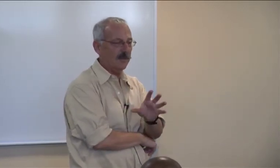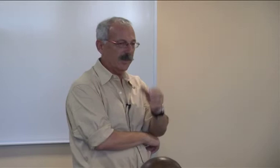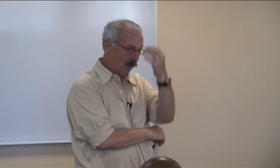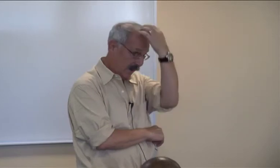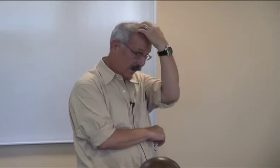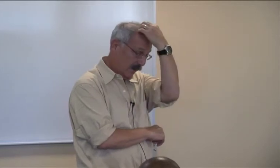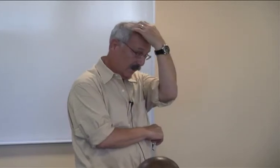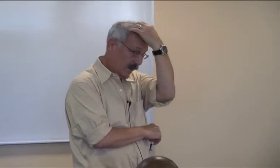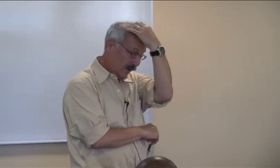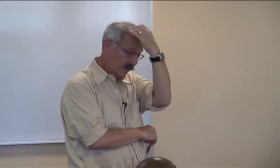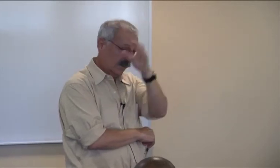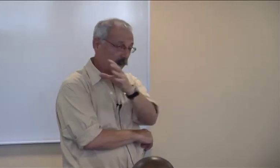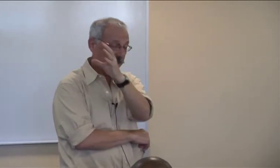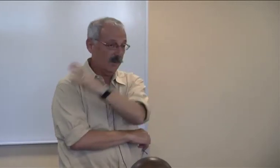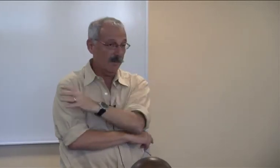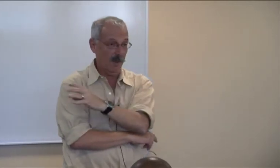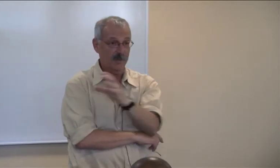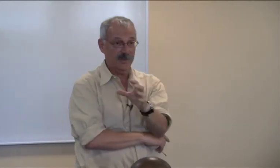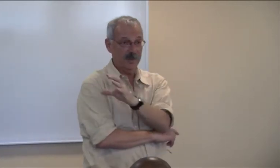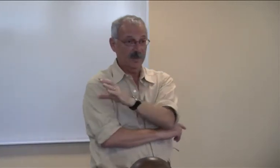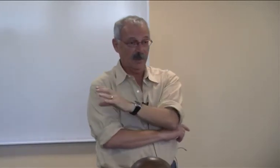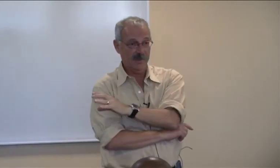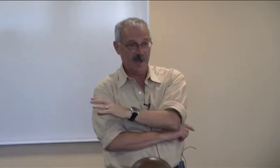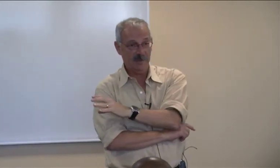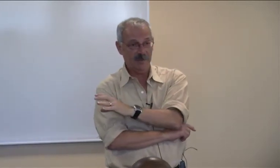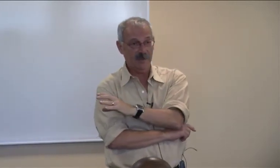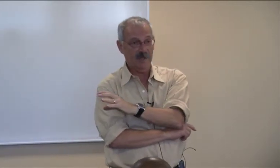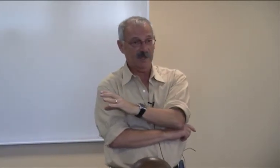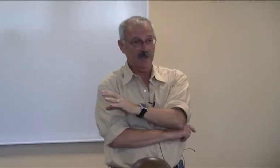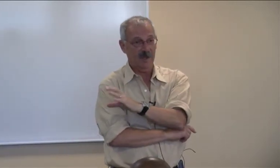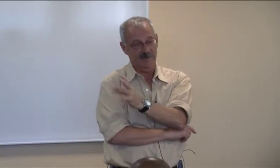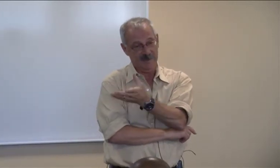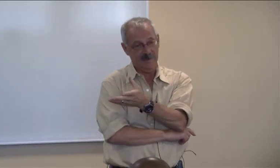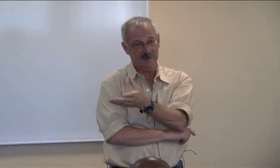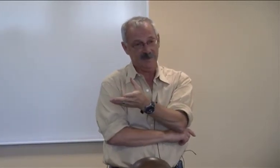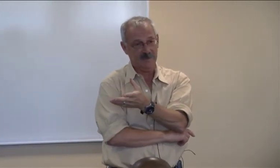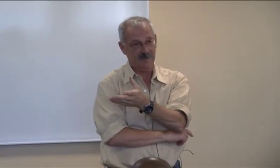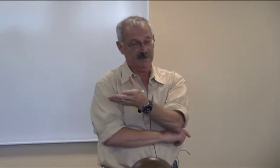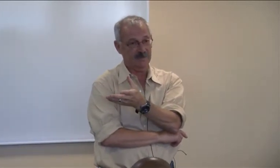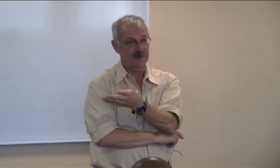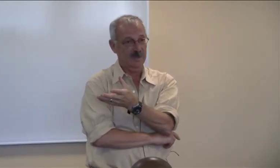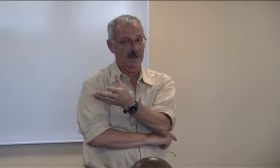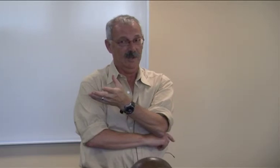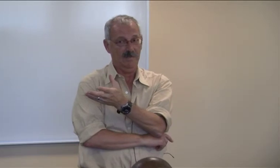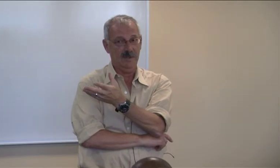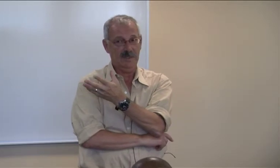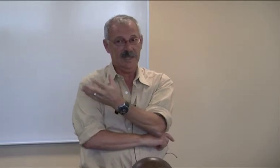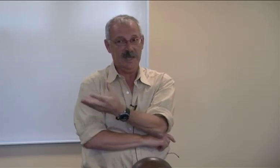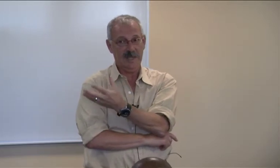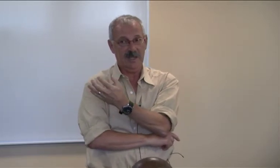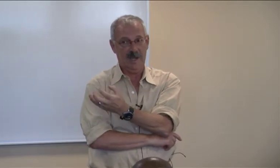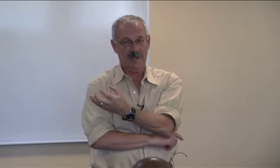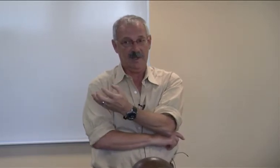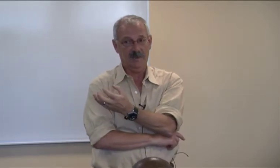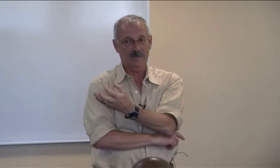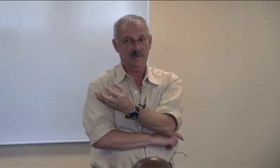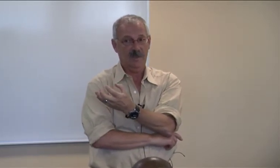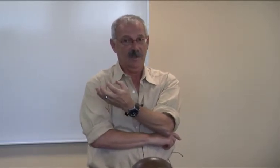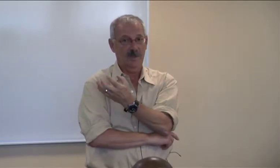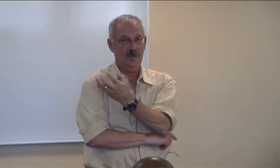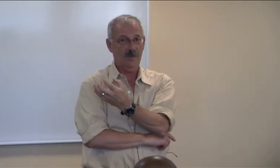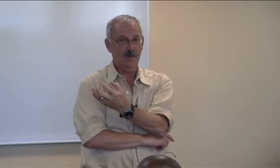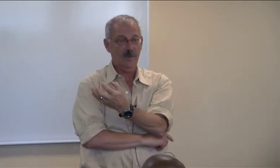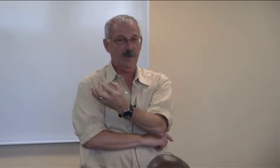And so that's what we want to, so you want to deal with both the opportunity of, in this instance, of getting young